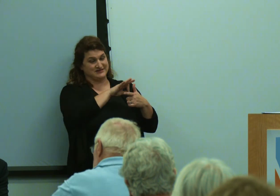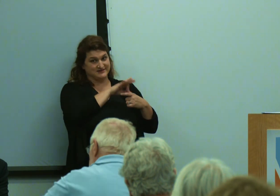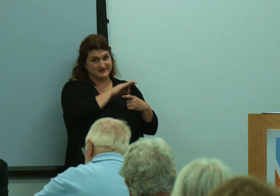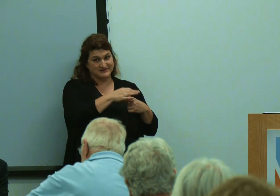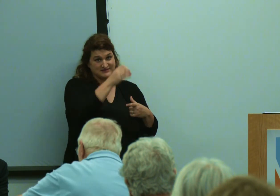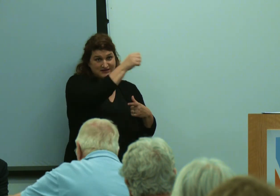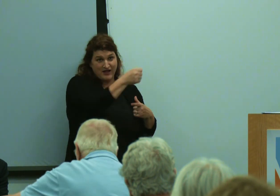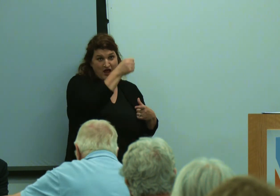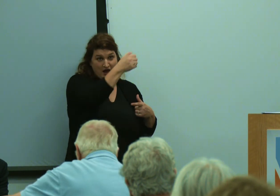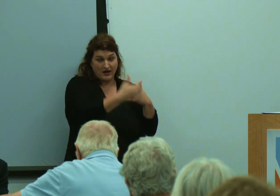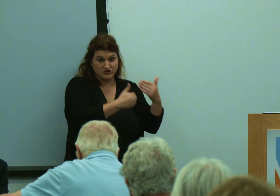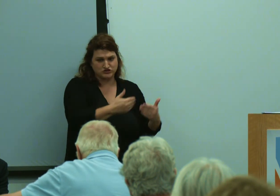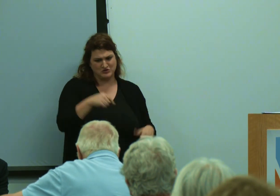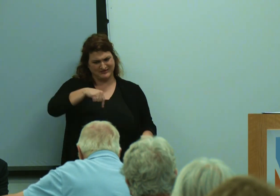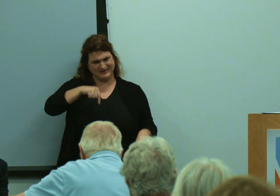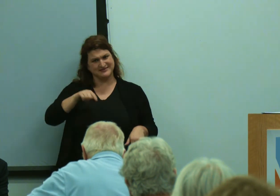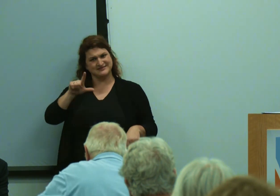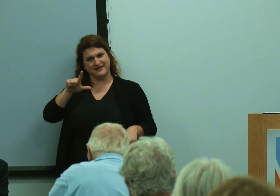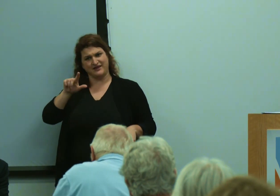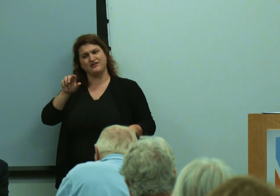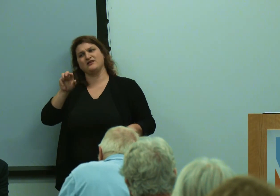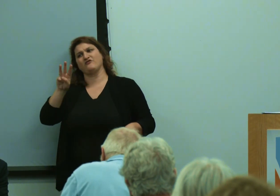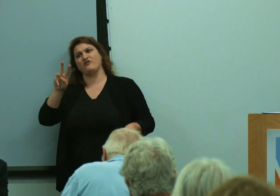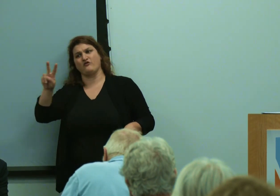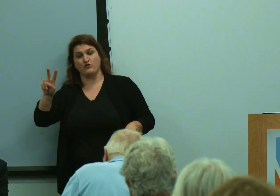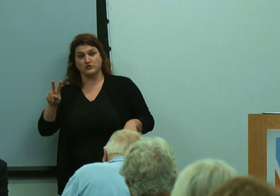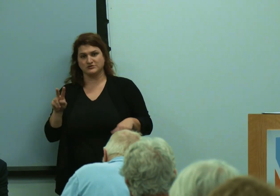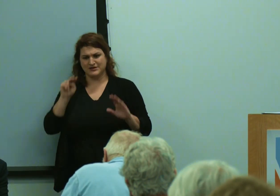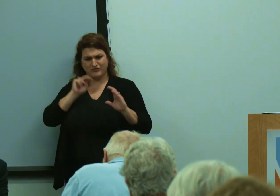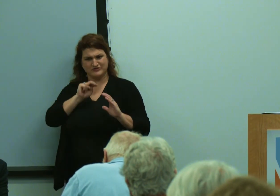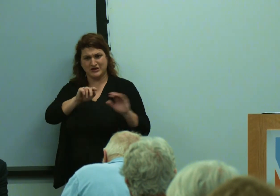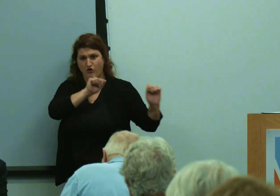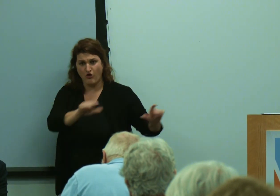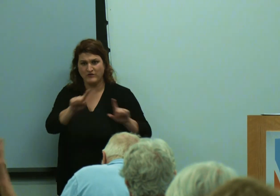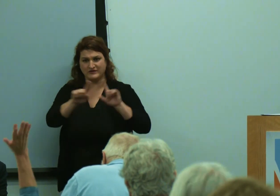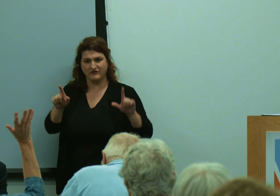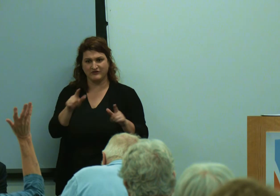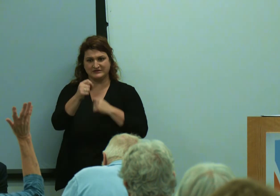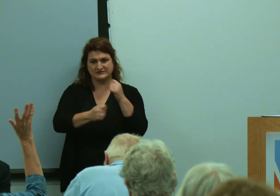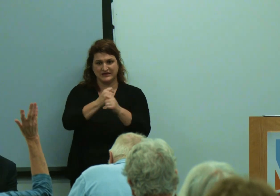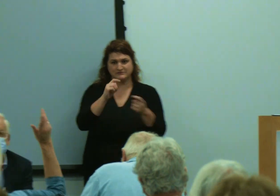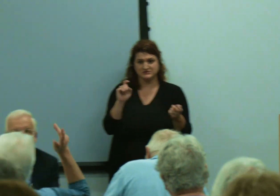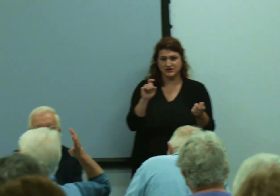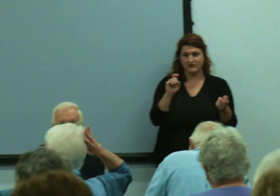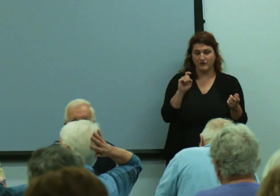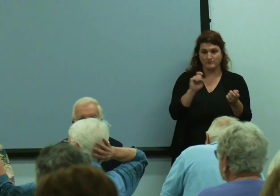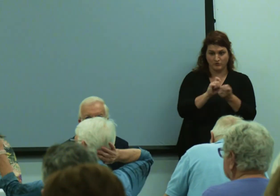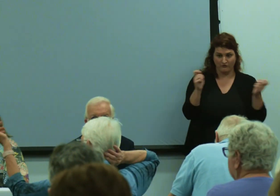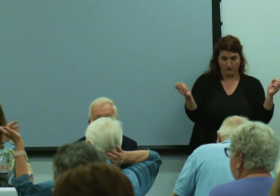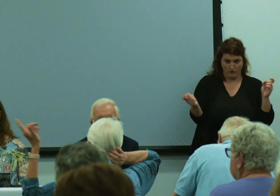look at different kinds of reforms too. Any other questions? Yes.